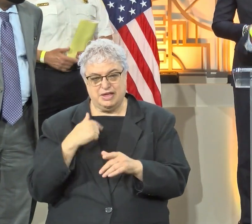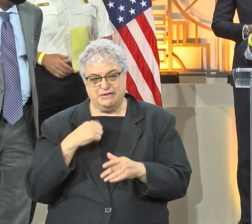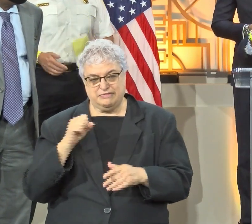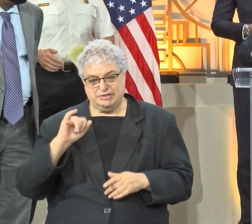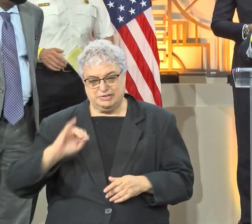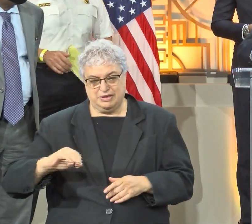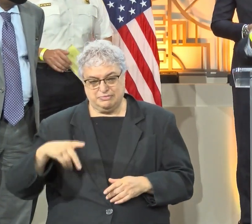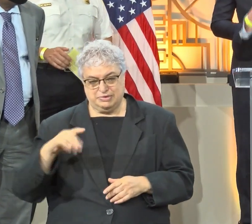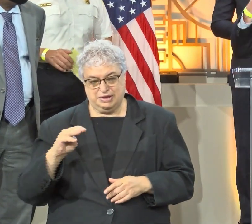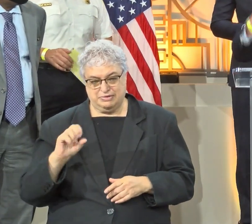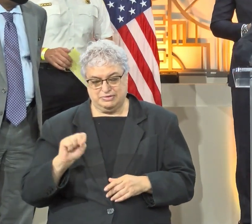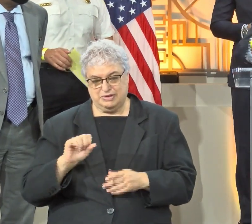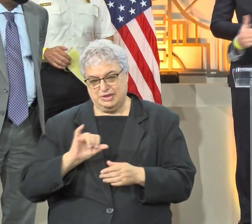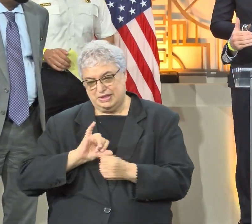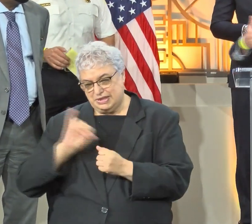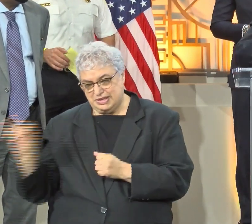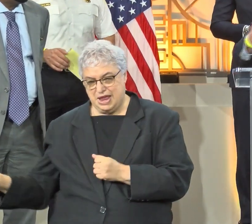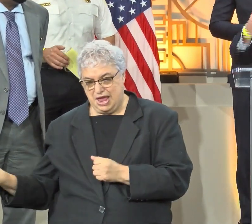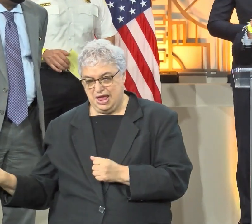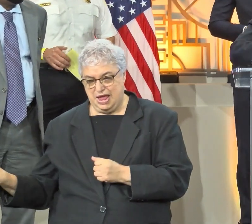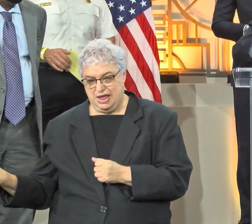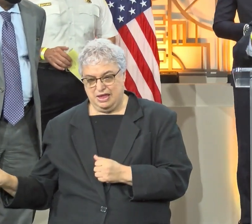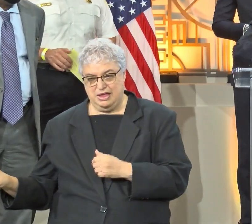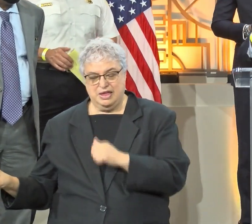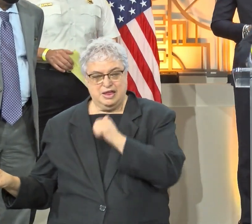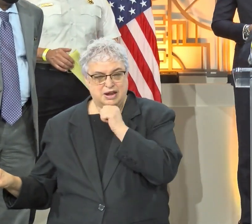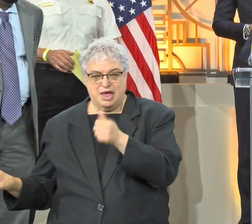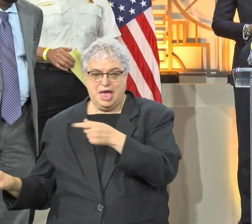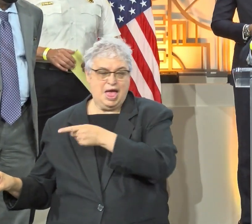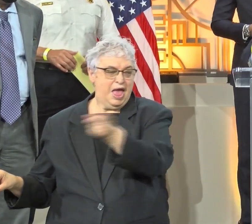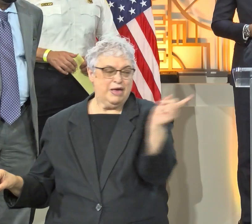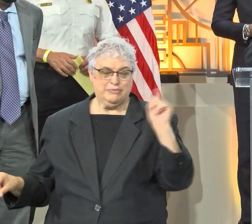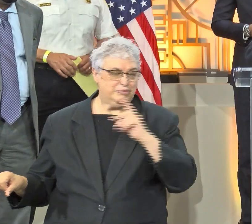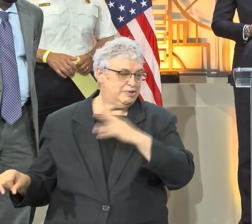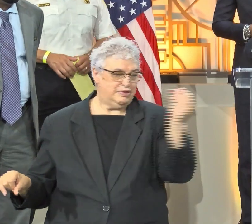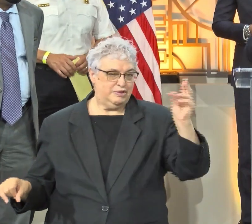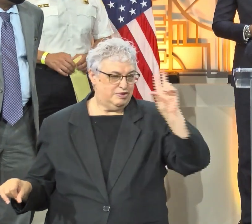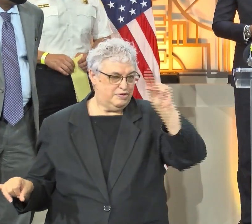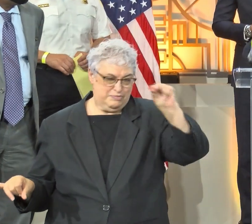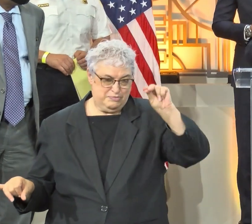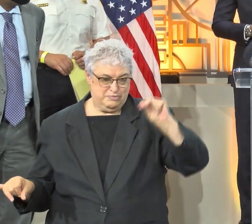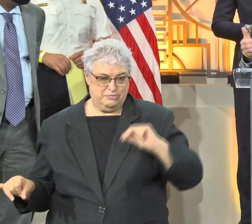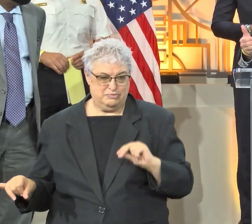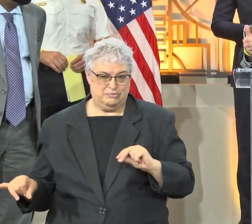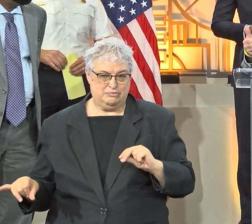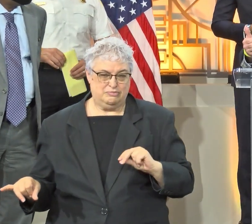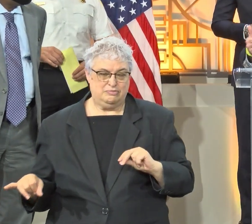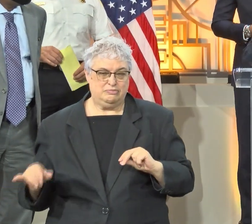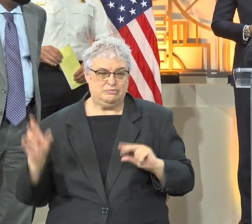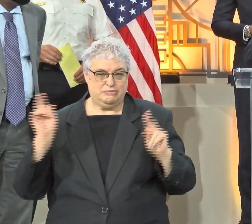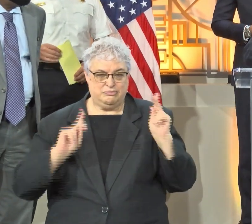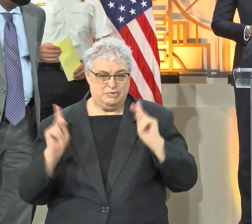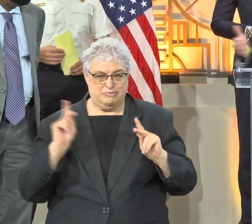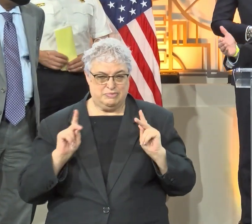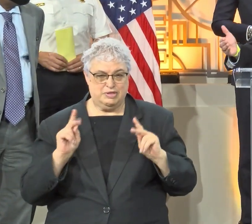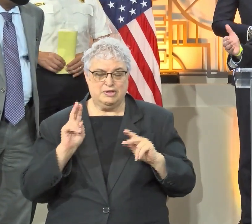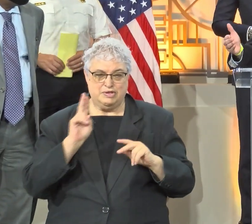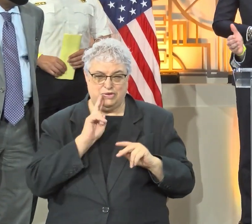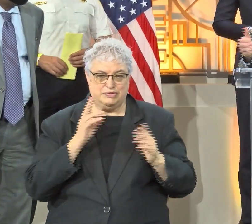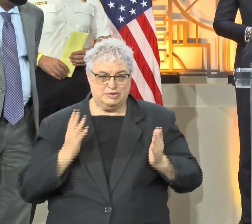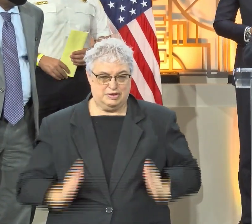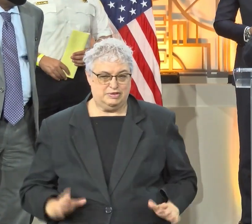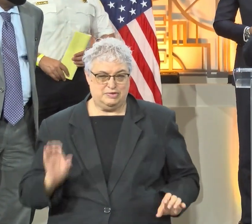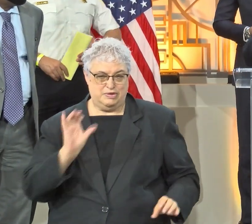symptoms, they should be isolating themselves and slowing down the spread of the virus by isolating themselves. And I believe that Houstonians are doing